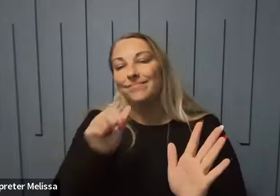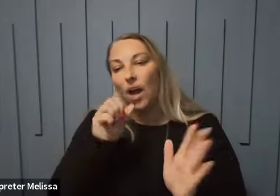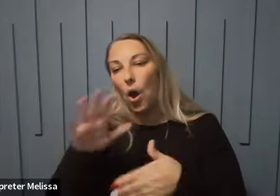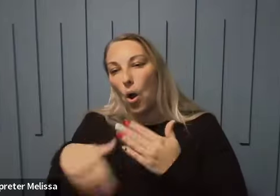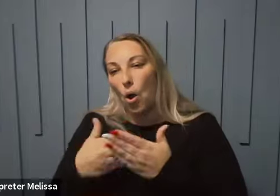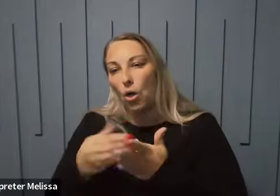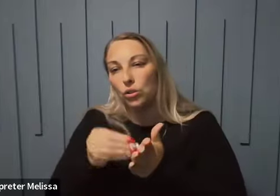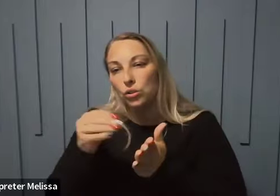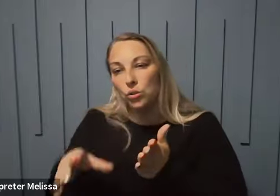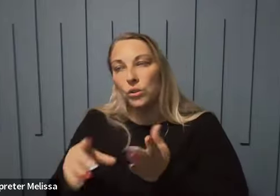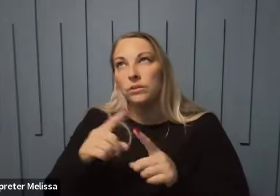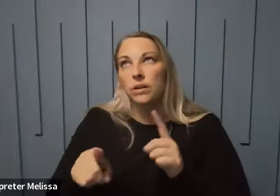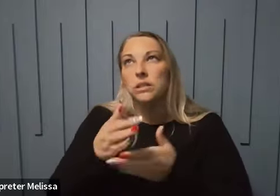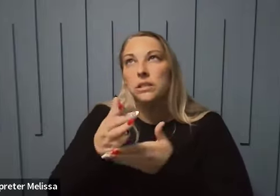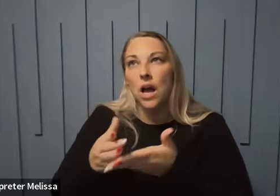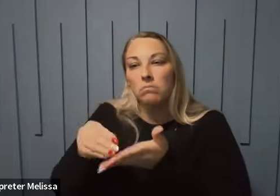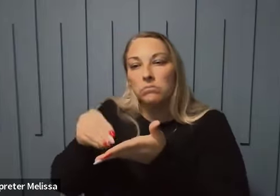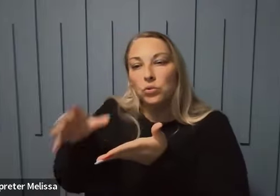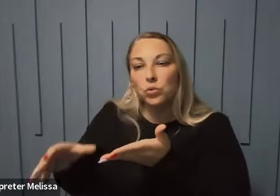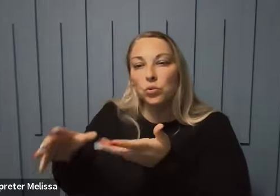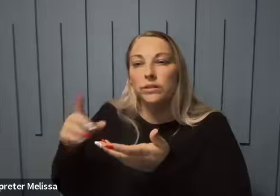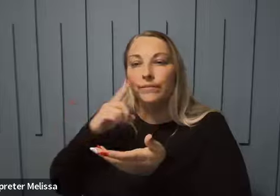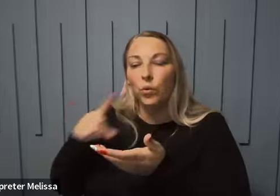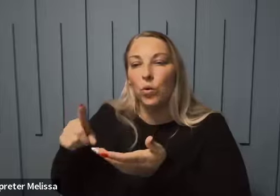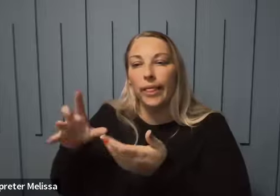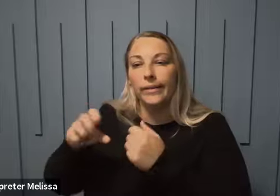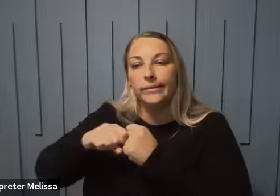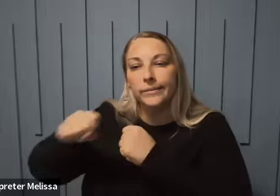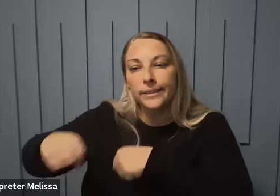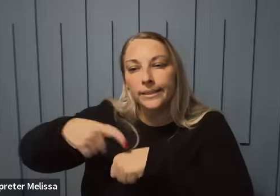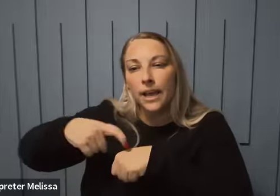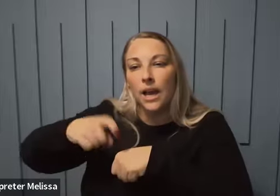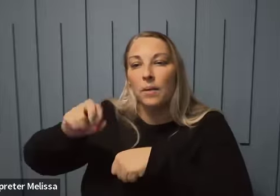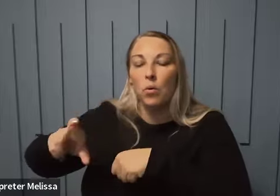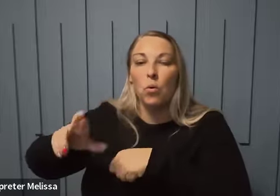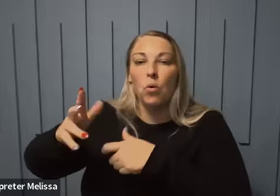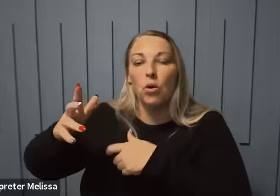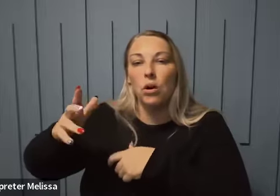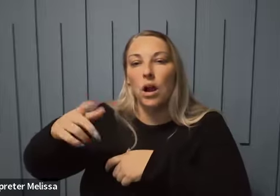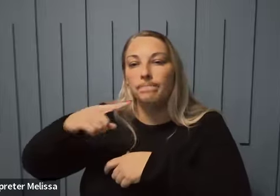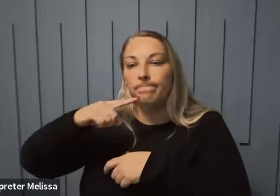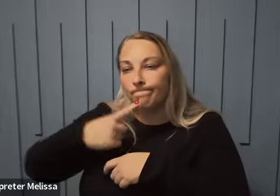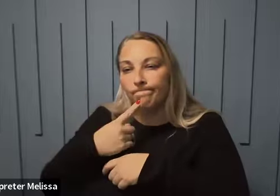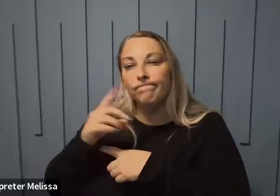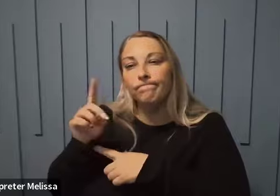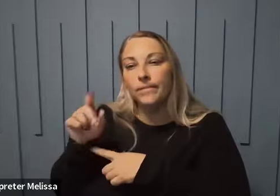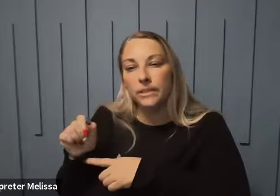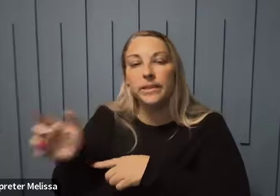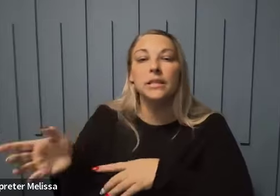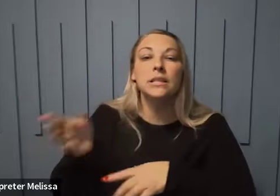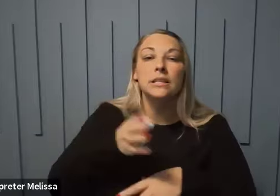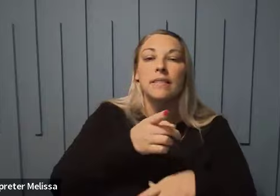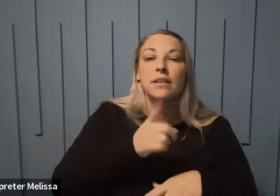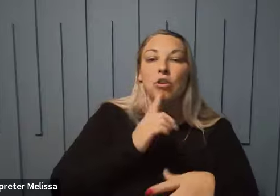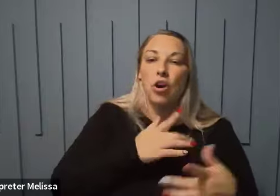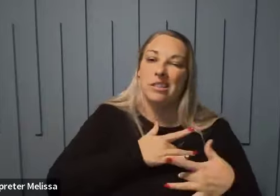who were here for additional time or have significant intellectual disabilities. So these are our typical deaf or